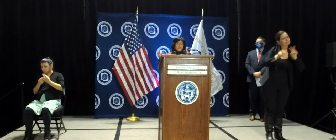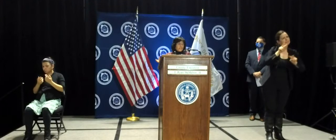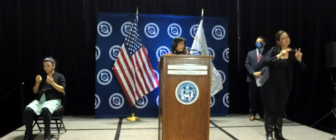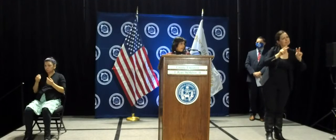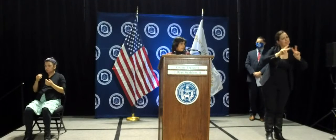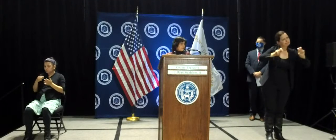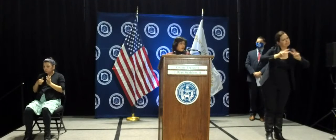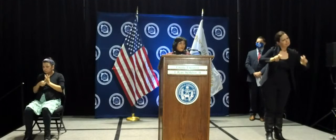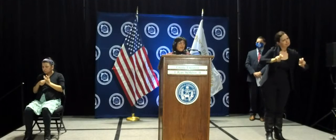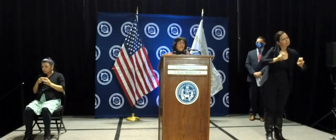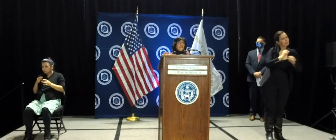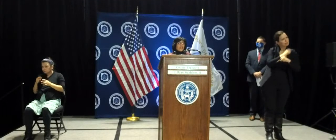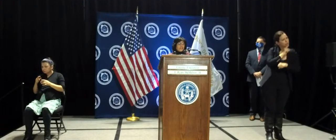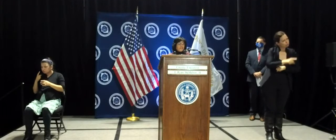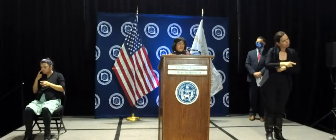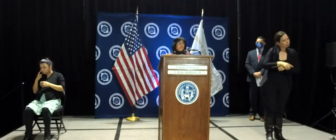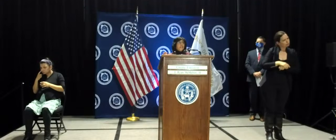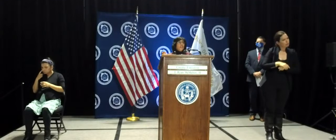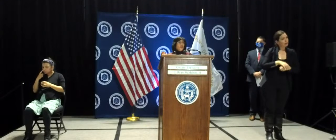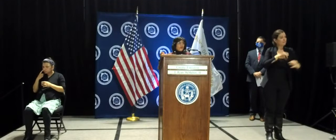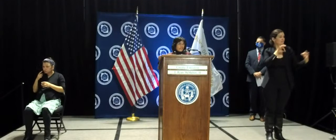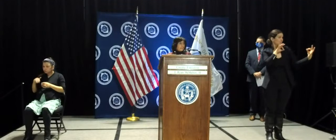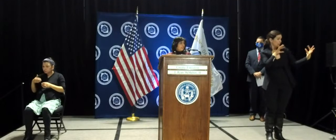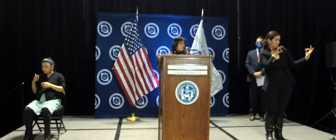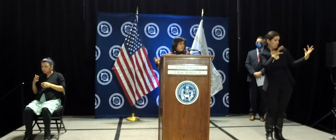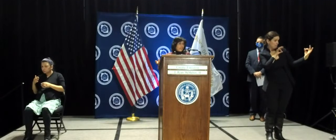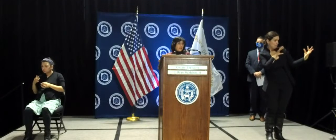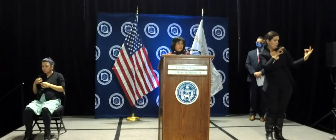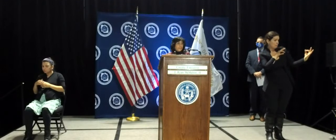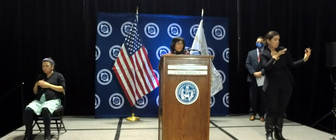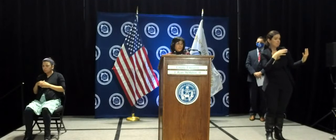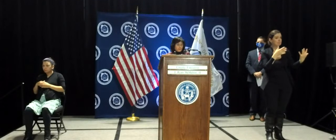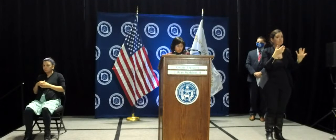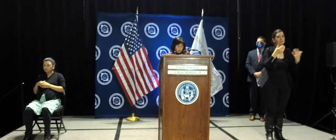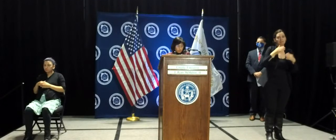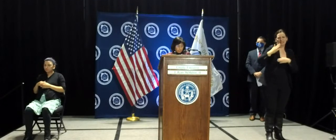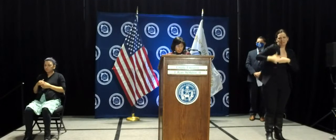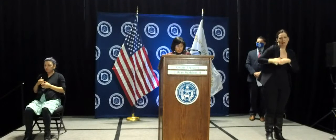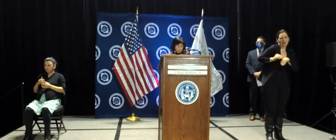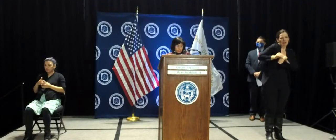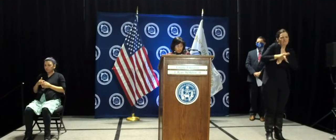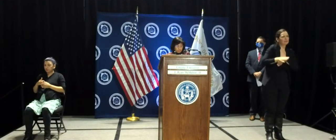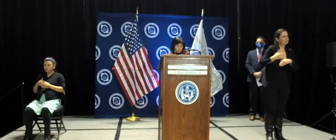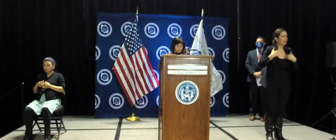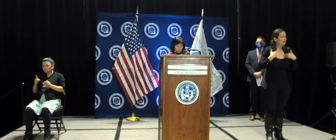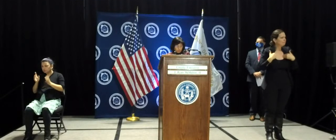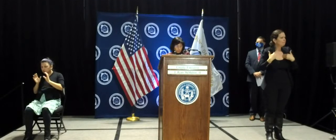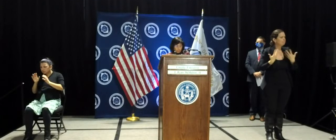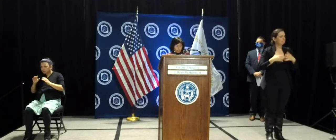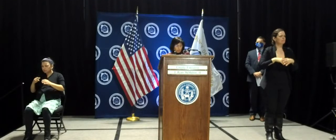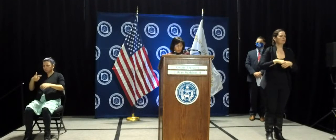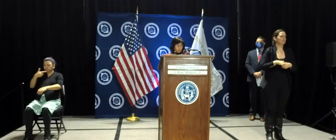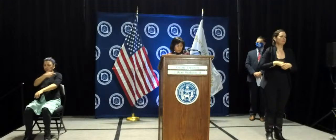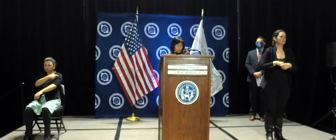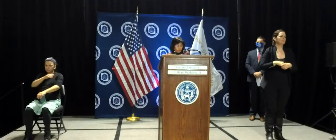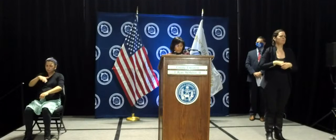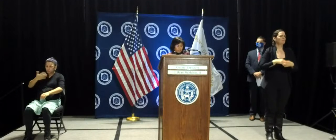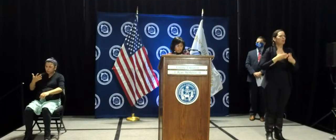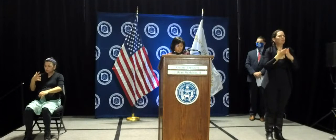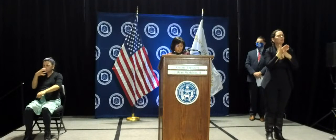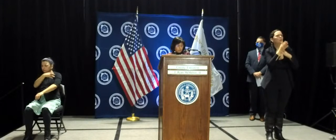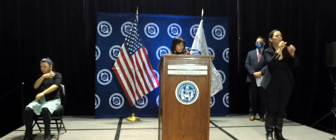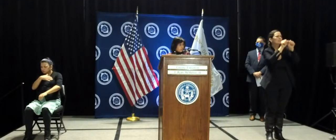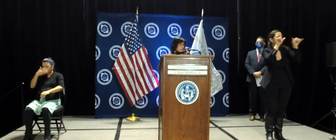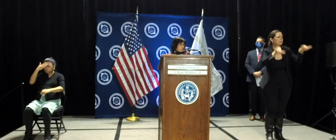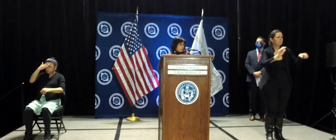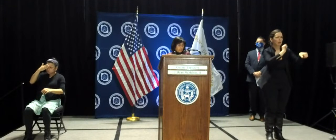the feedback from any side effect or anything which is happening through their systems, what we call